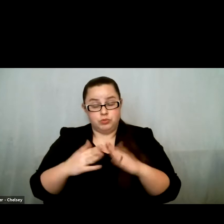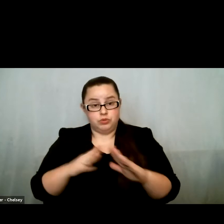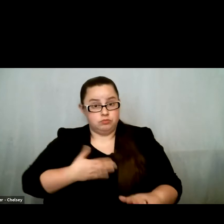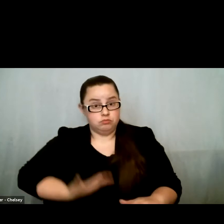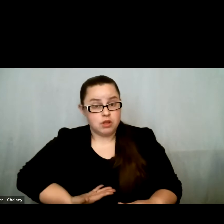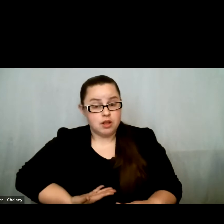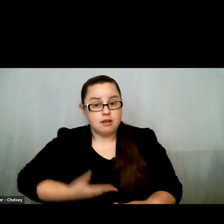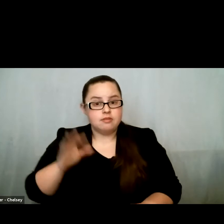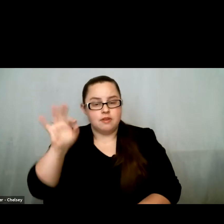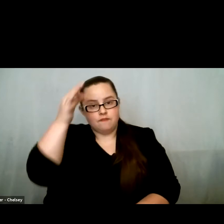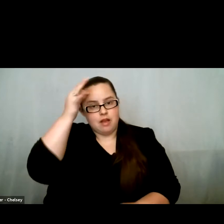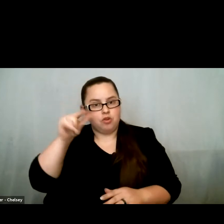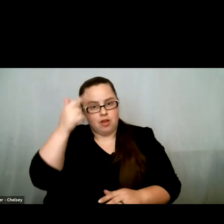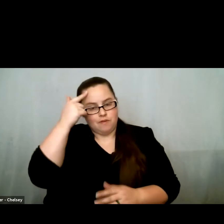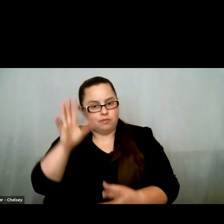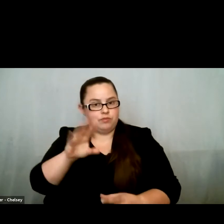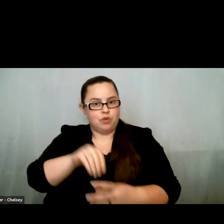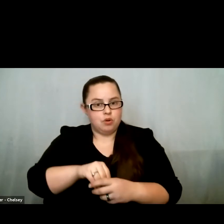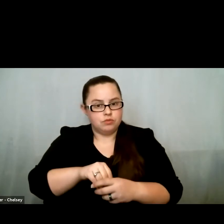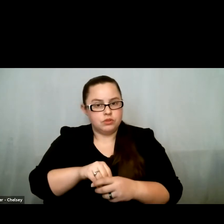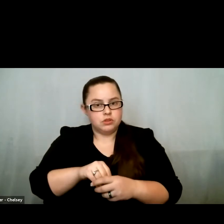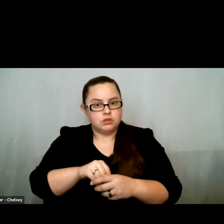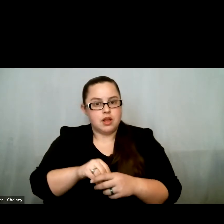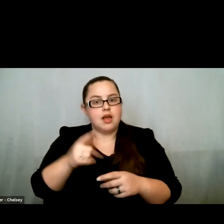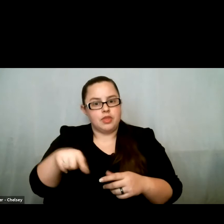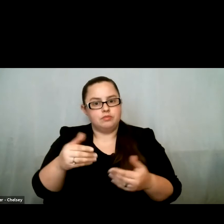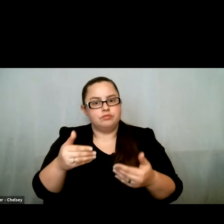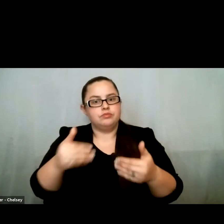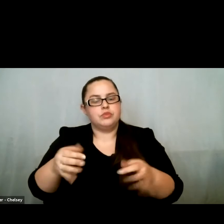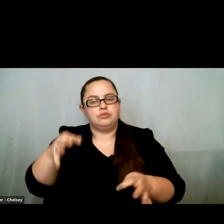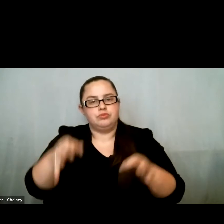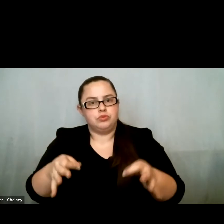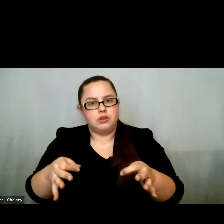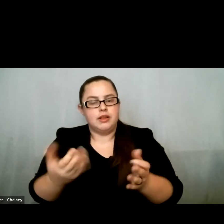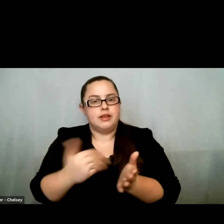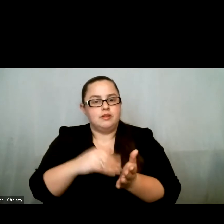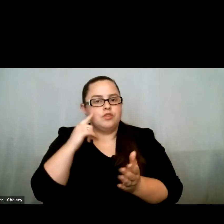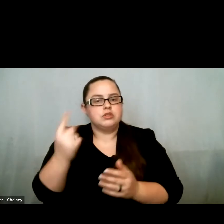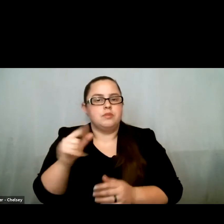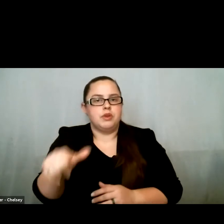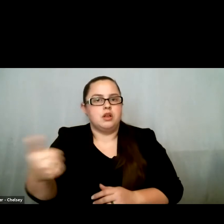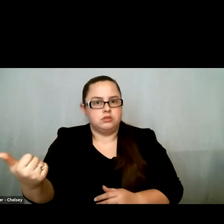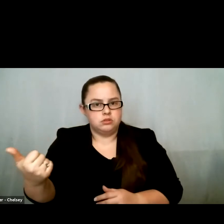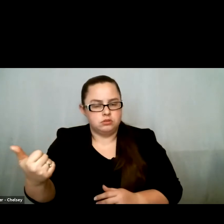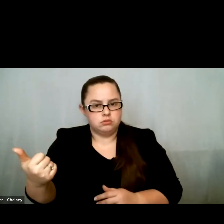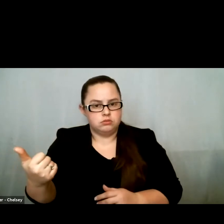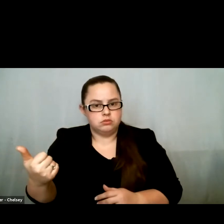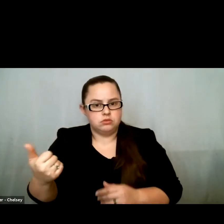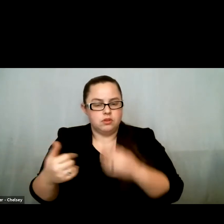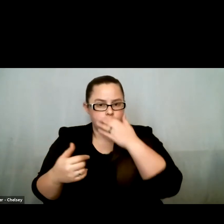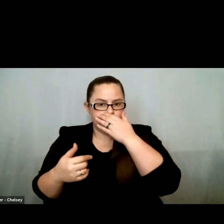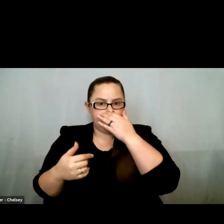involved and they tried the case on something else. They tried it